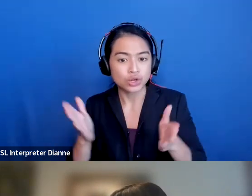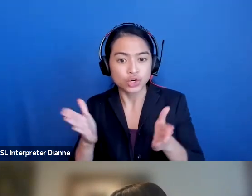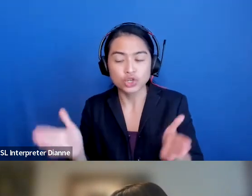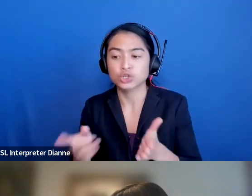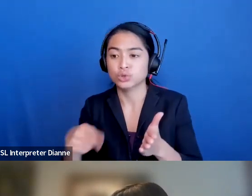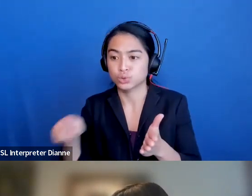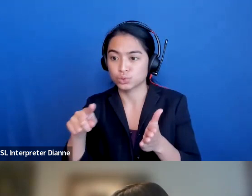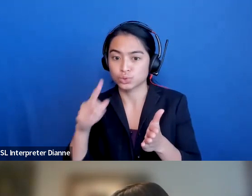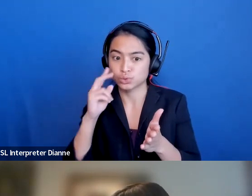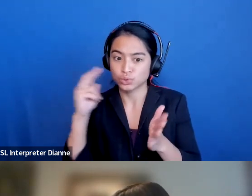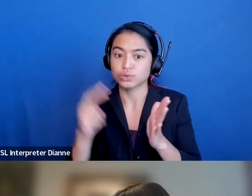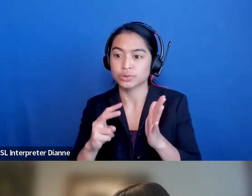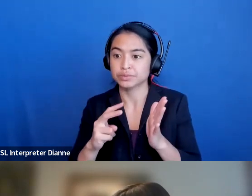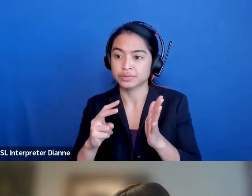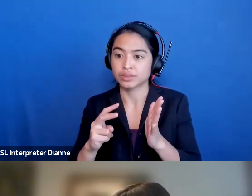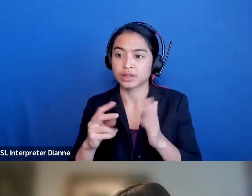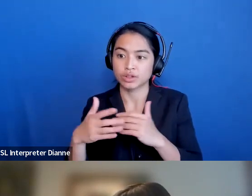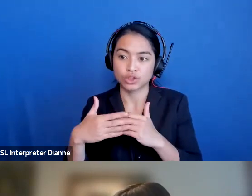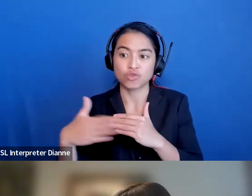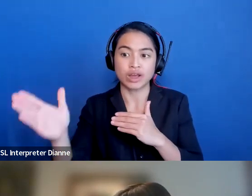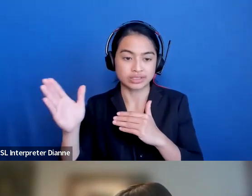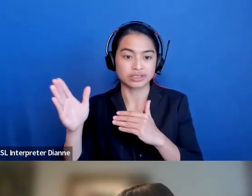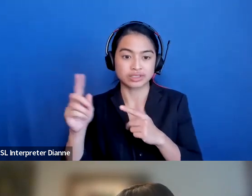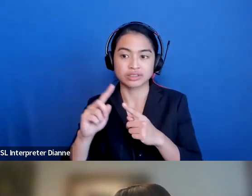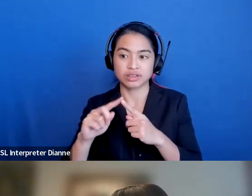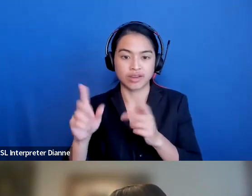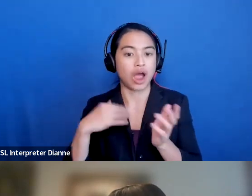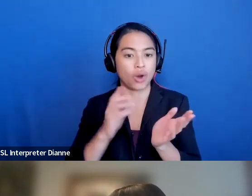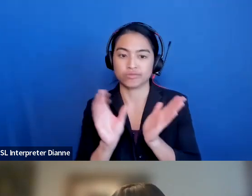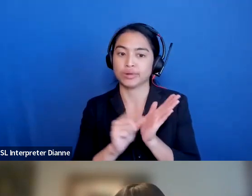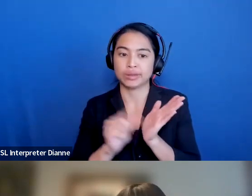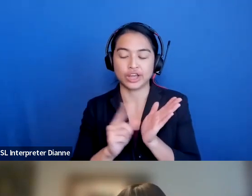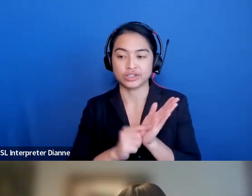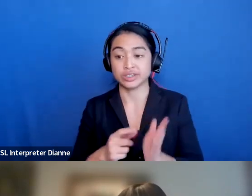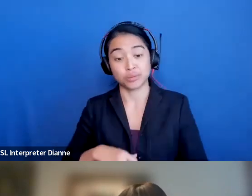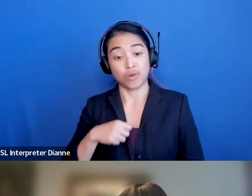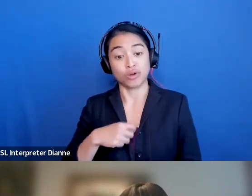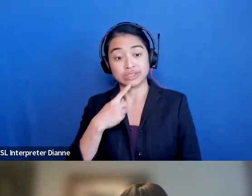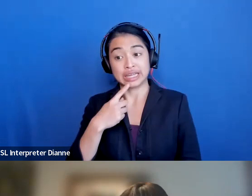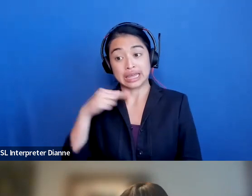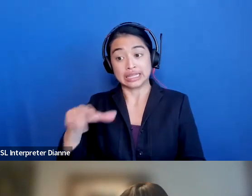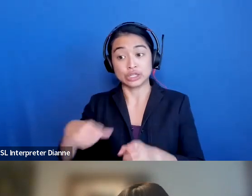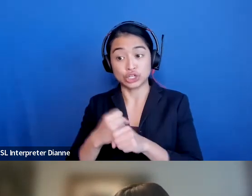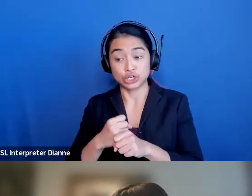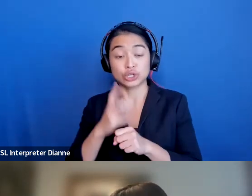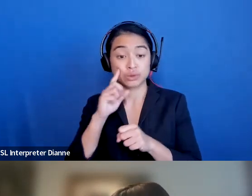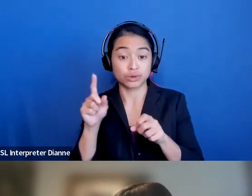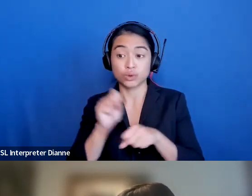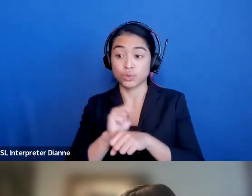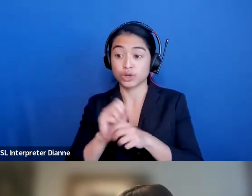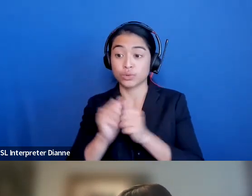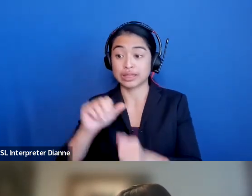to take a look at, the rest of the publications that we have. I'm proud to say that this coming year, we'll also be working